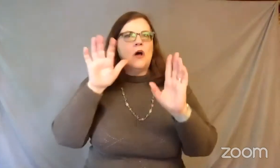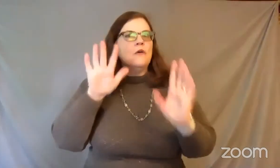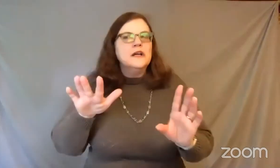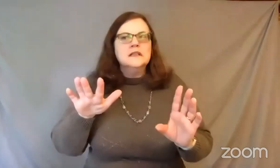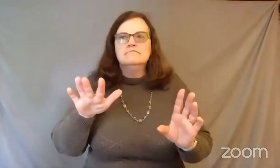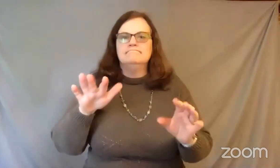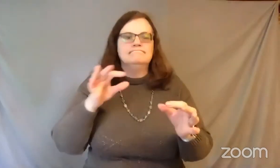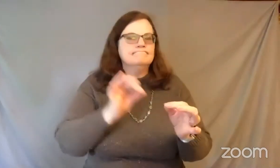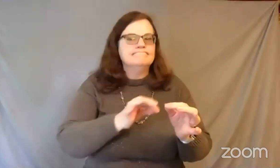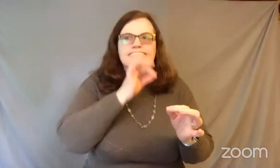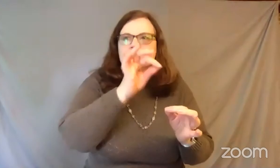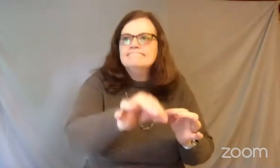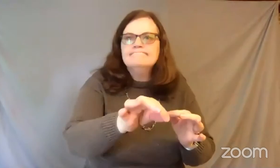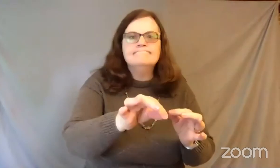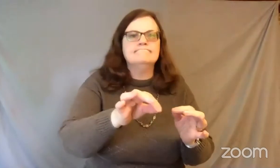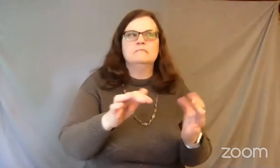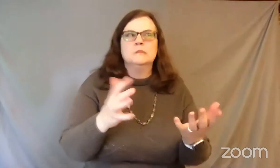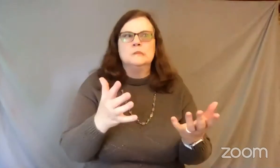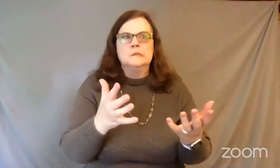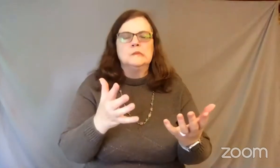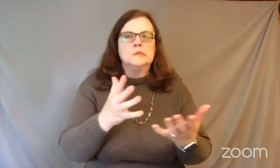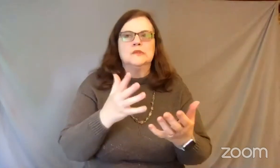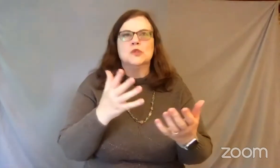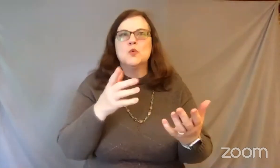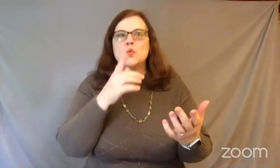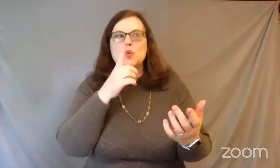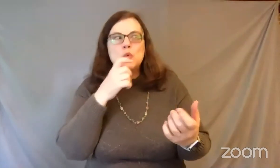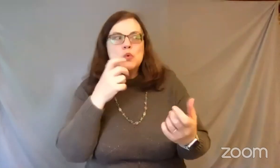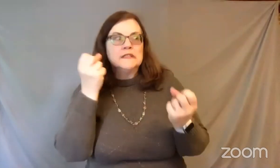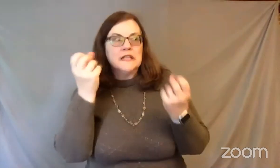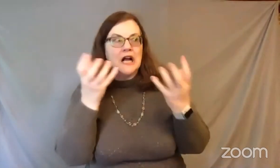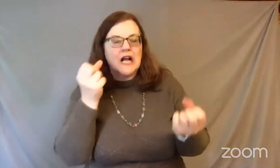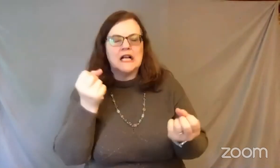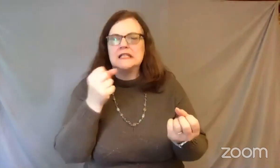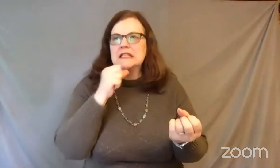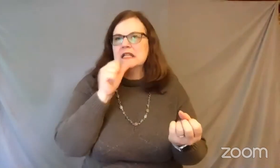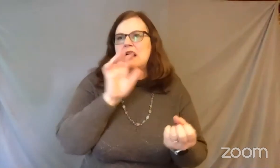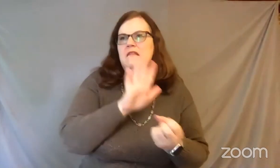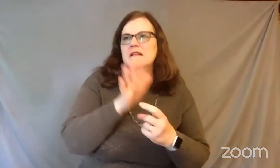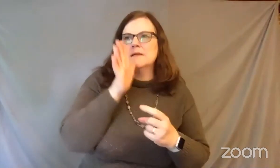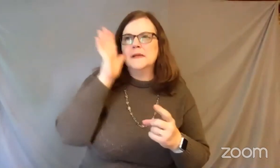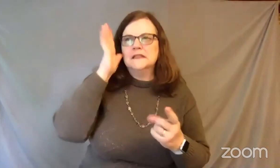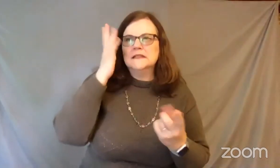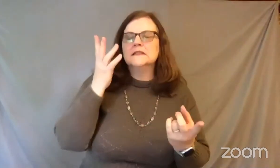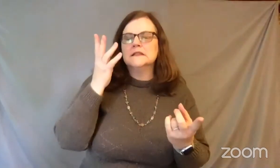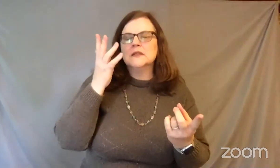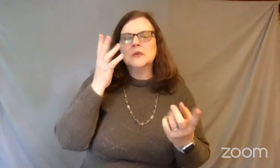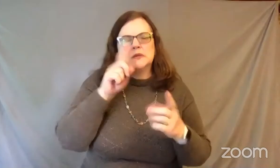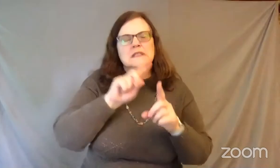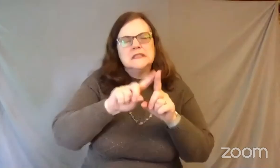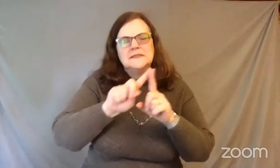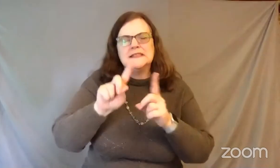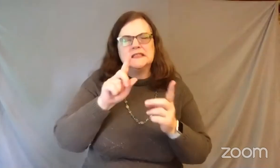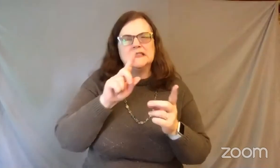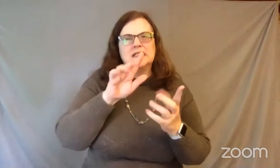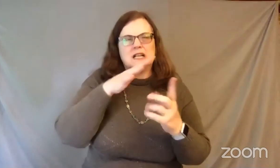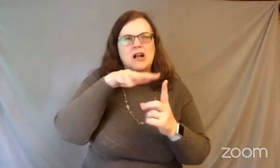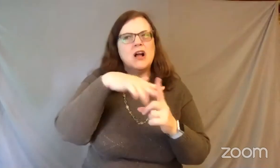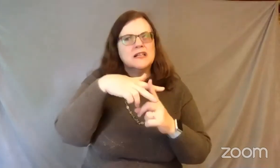With sign language acquisition, if the input is subpar, maybe their sign language isn't